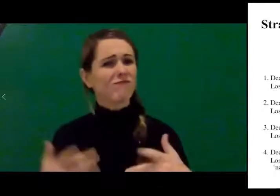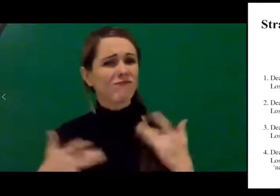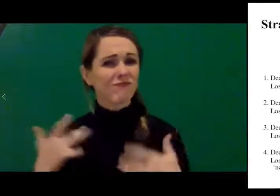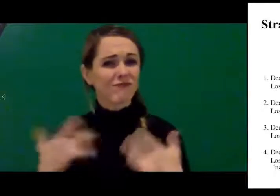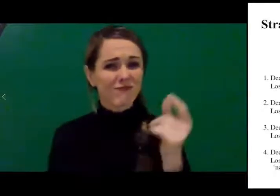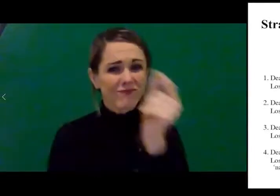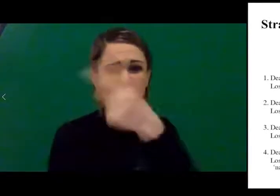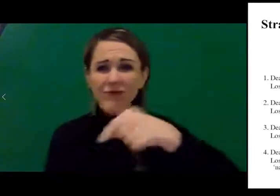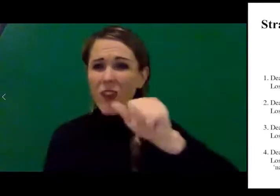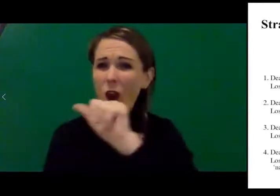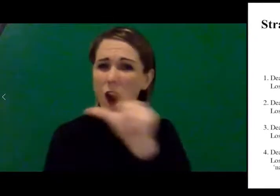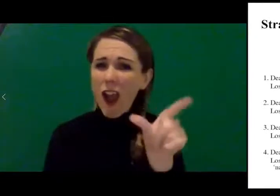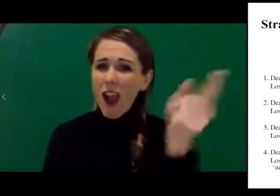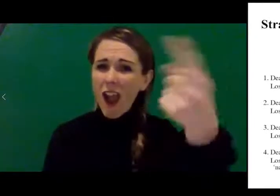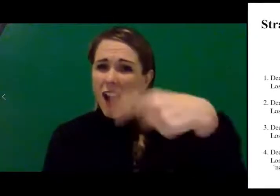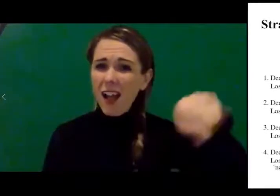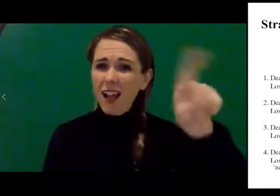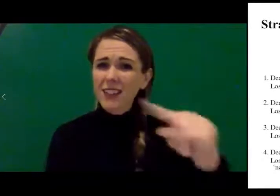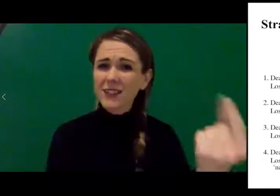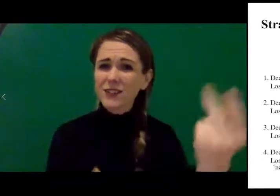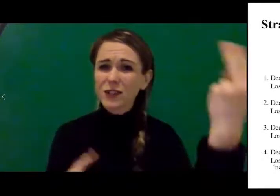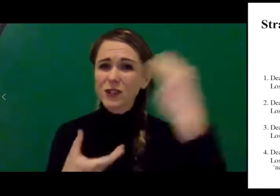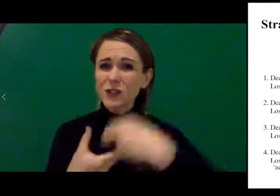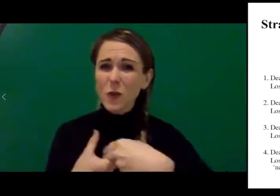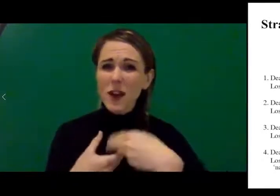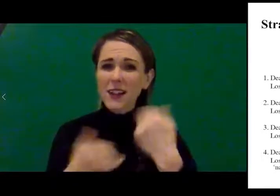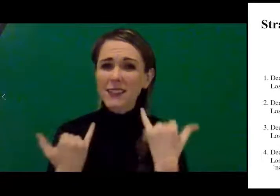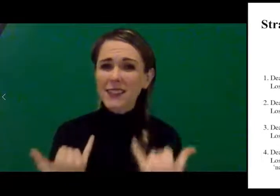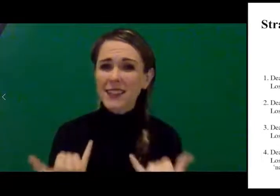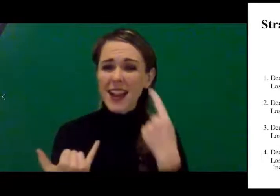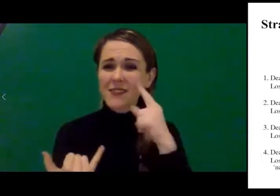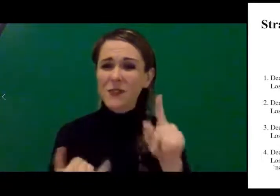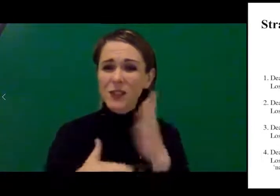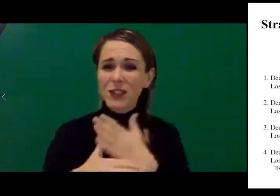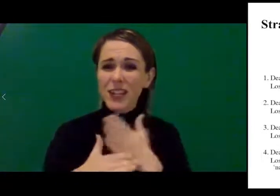join us for our shared reading Saturday.